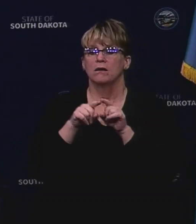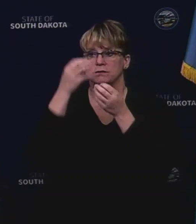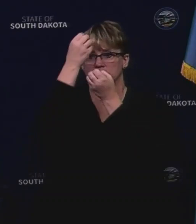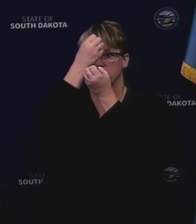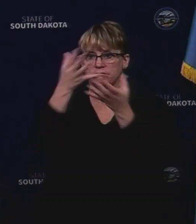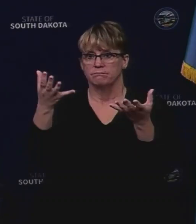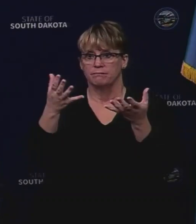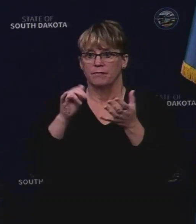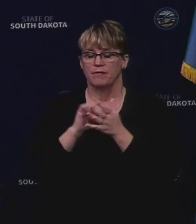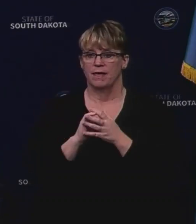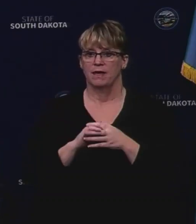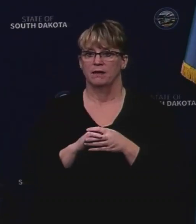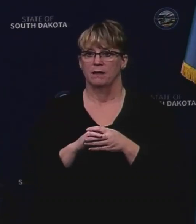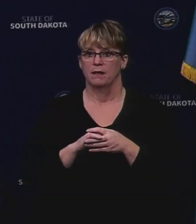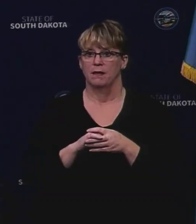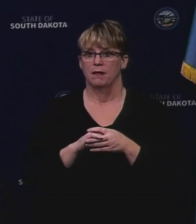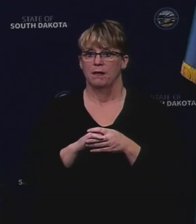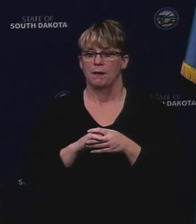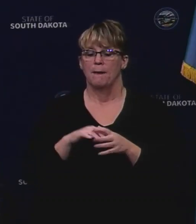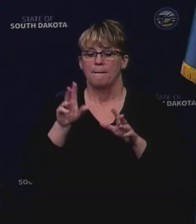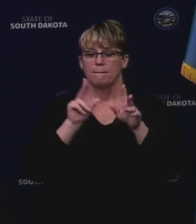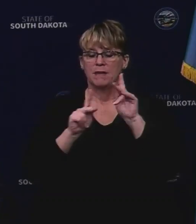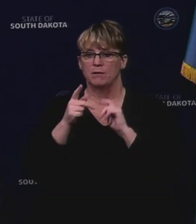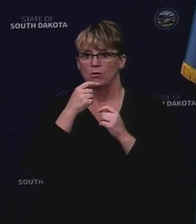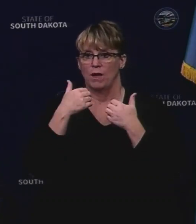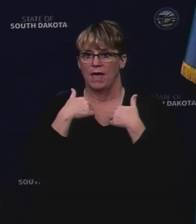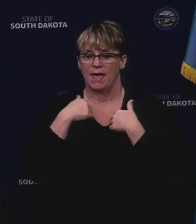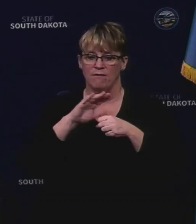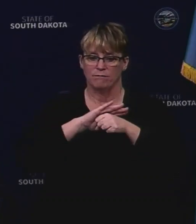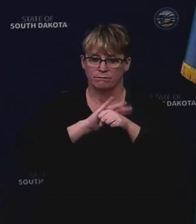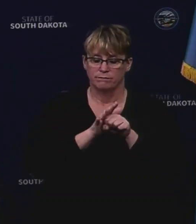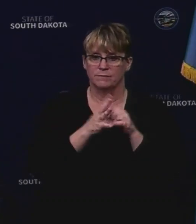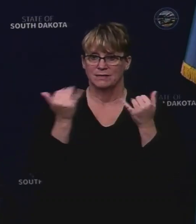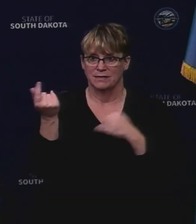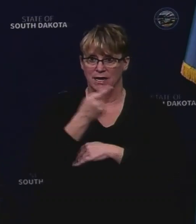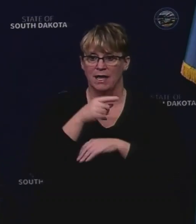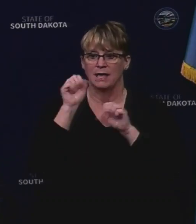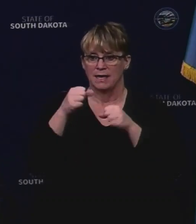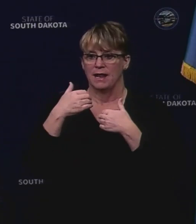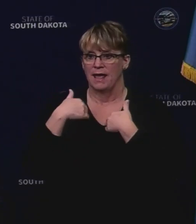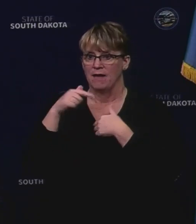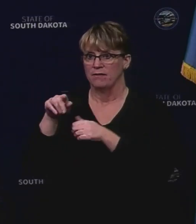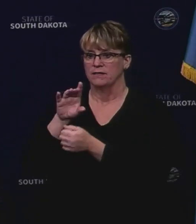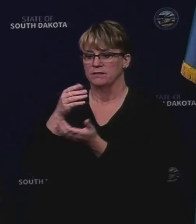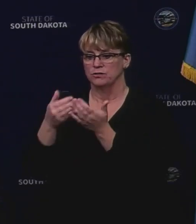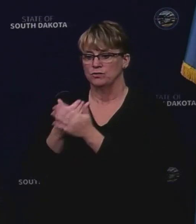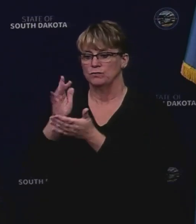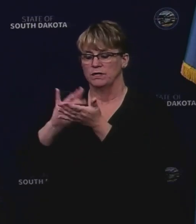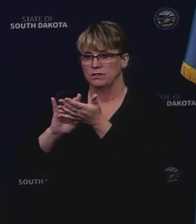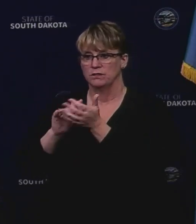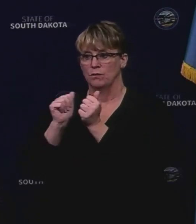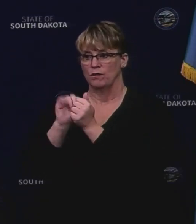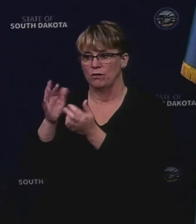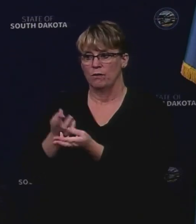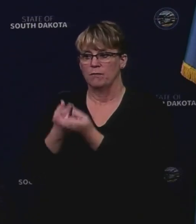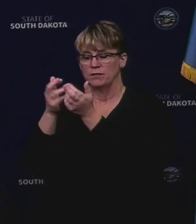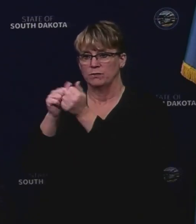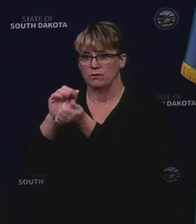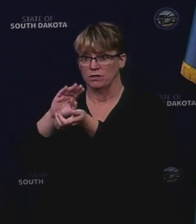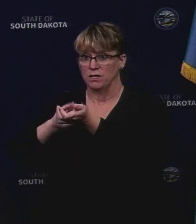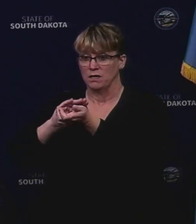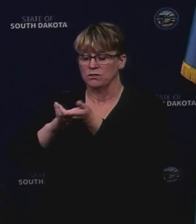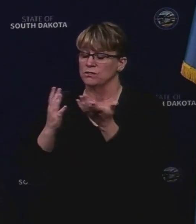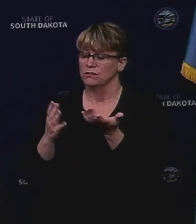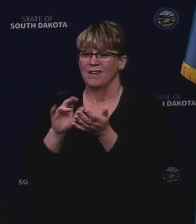that positive COVID patients today can get access to this drug upon recommendation of their provider, so